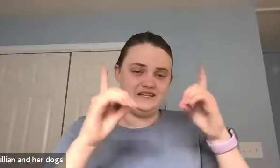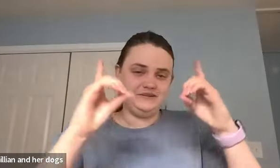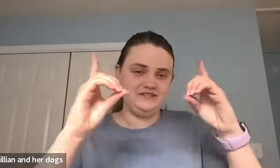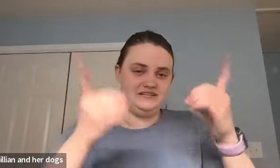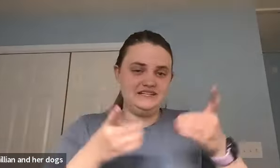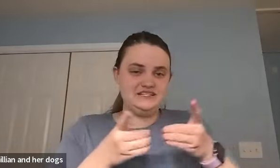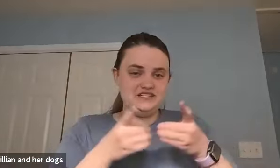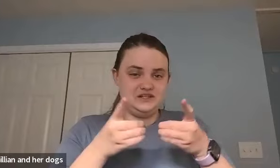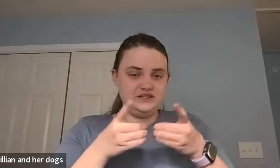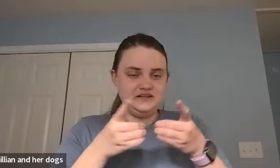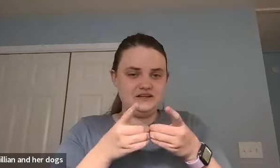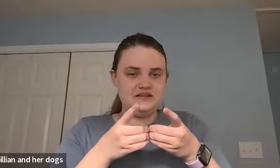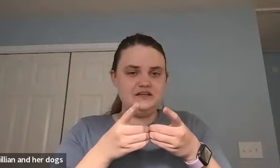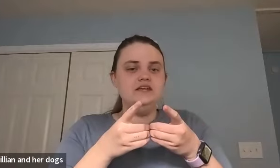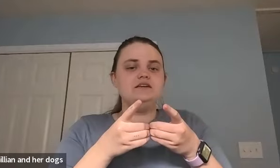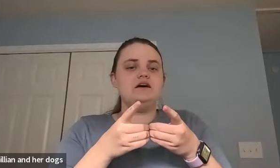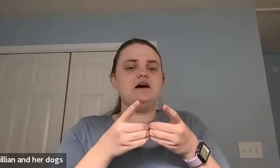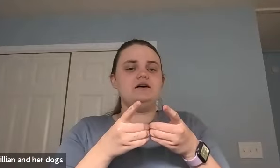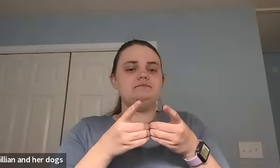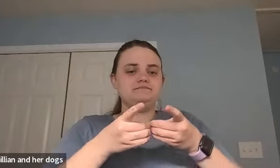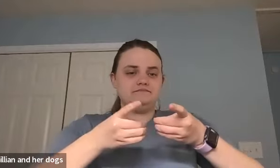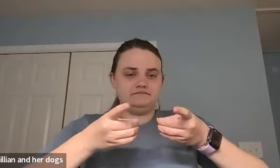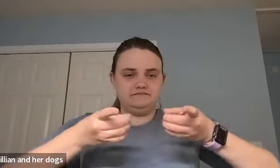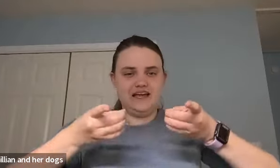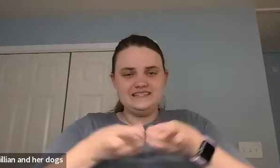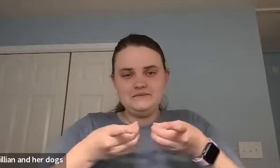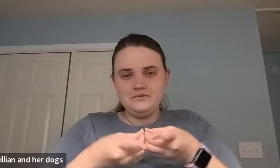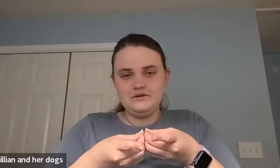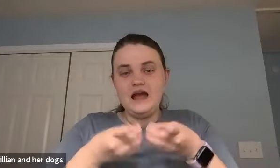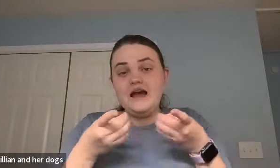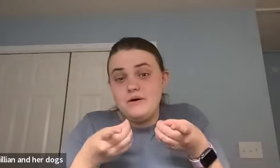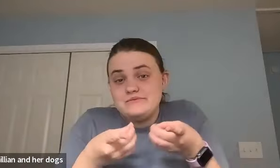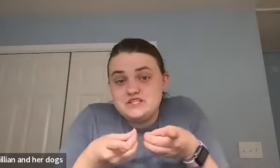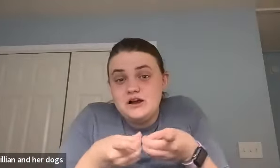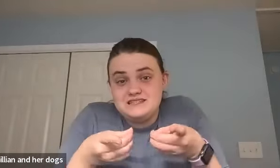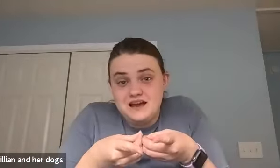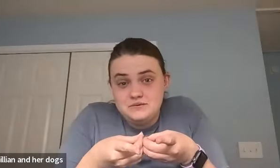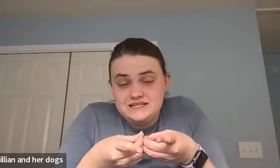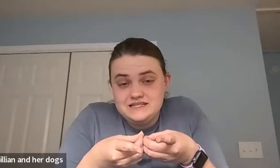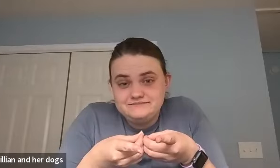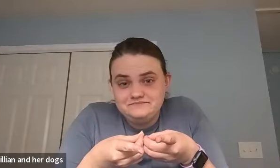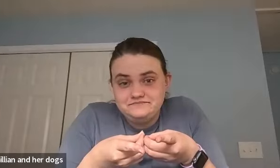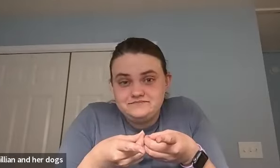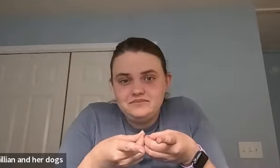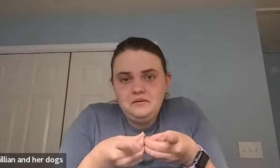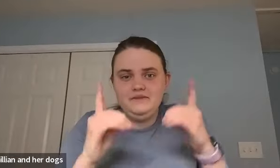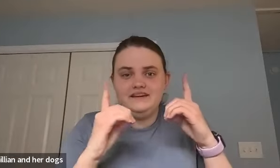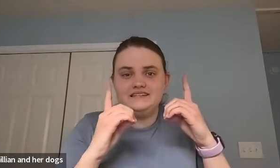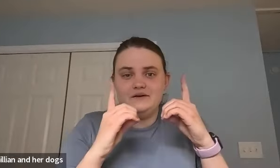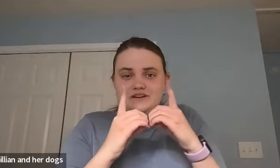to be 2 D's, dessert. I see it more. I was taught sideways because I was taught